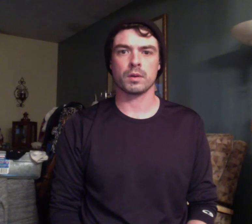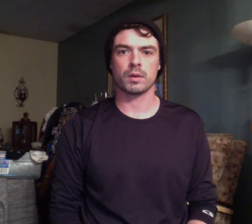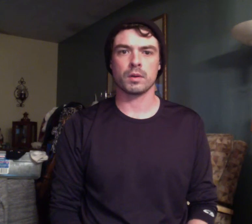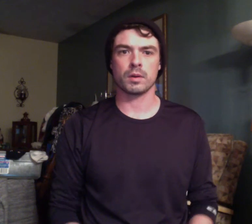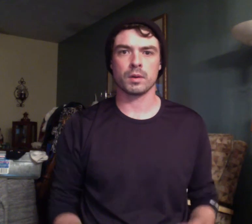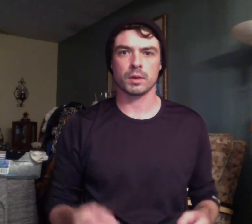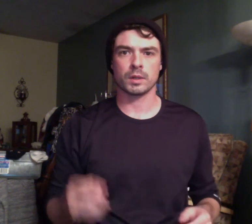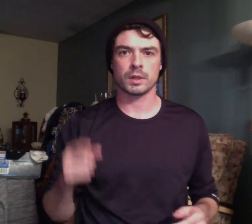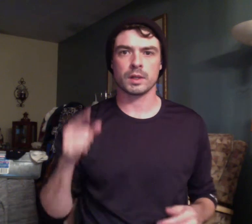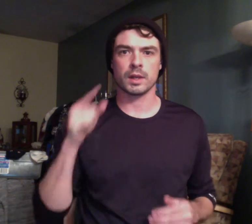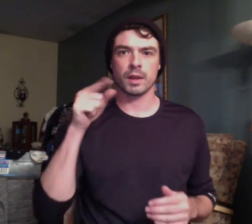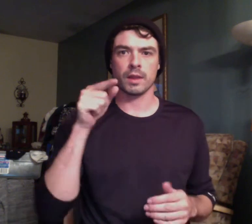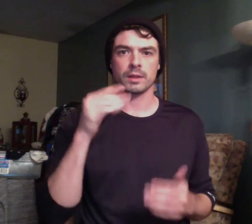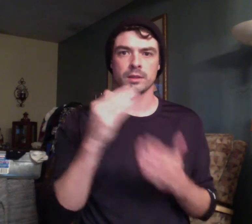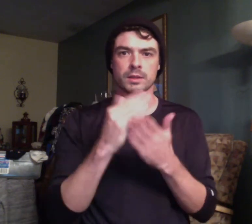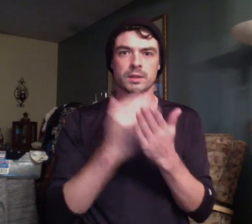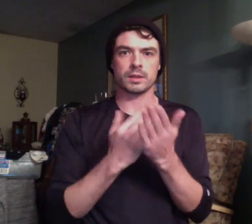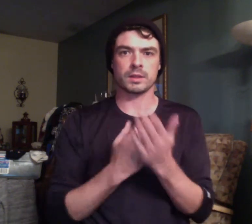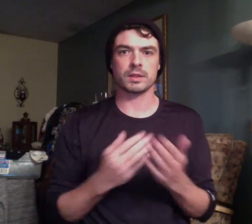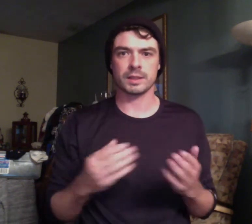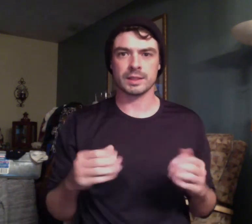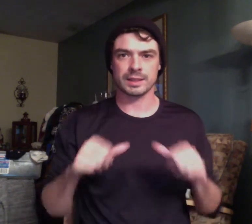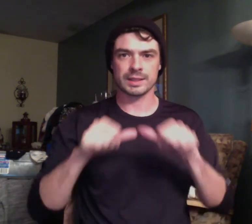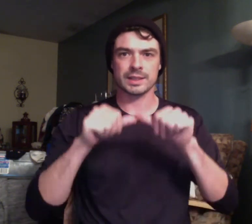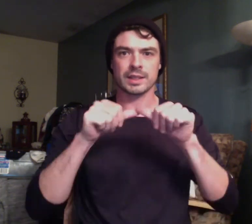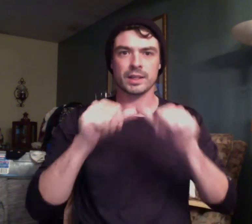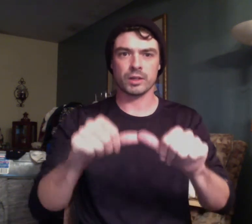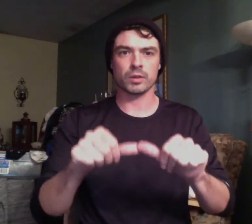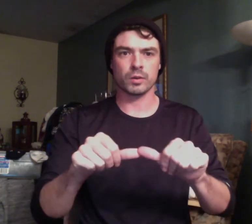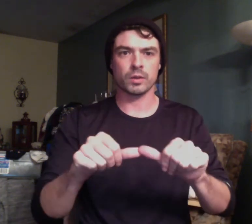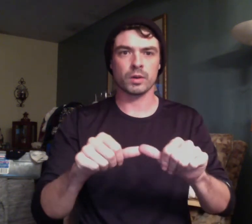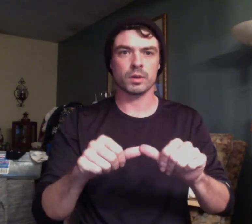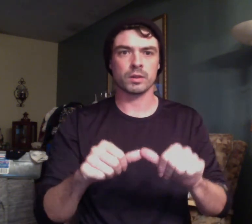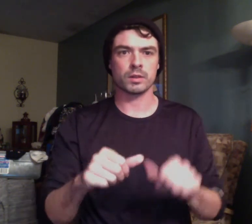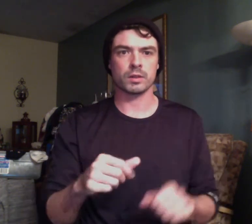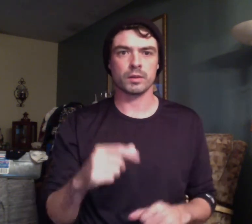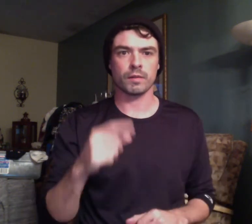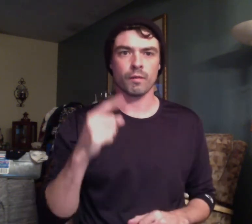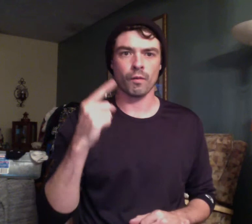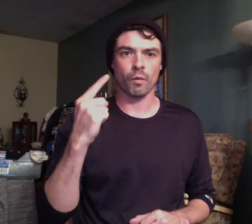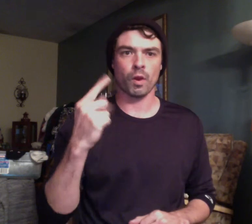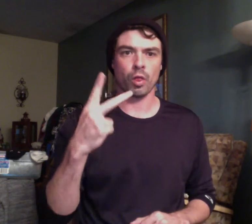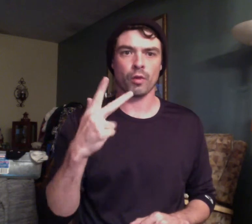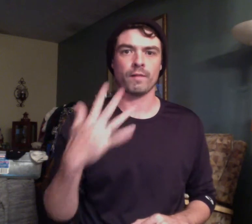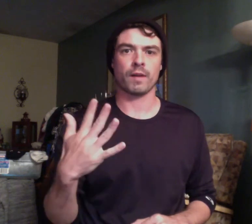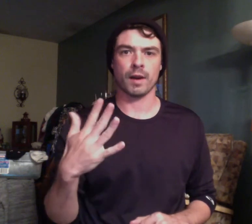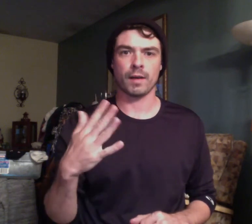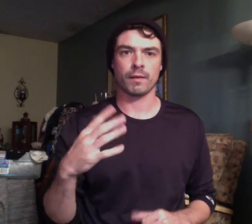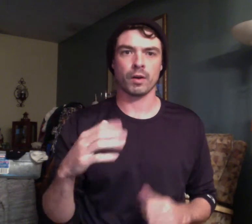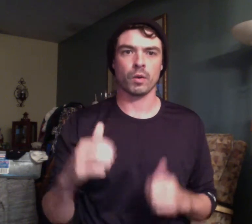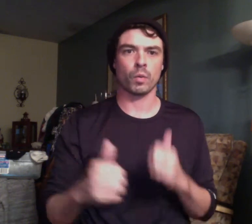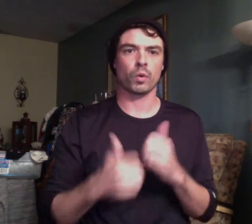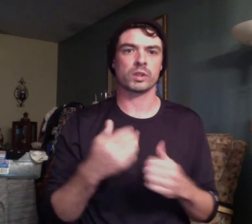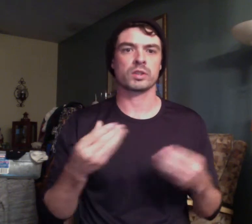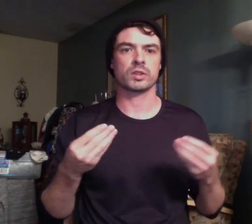This lesson is actually a continuation of 135, which is solving linear equations part